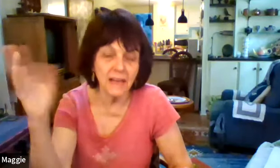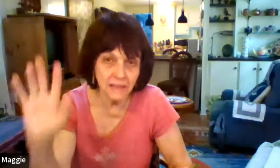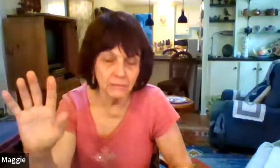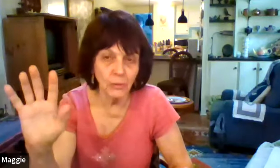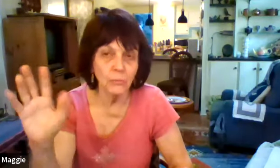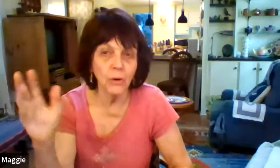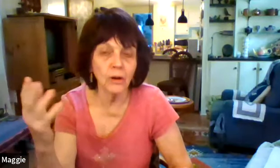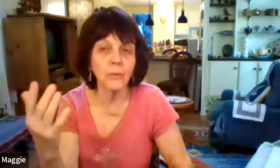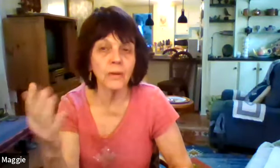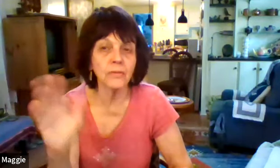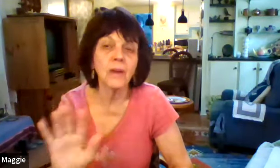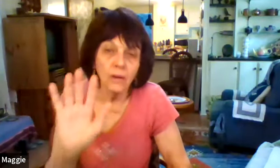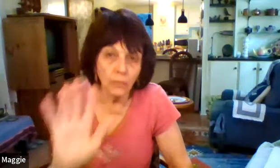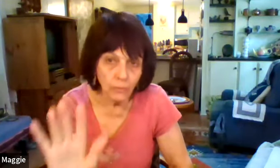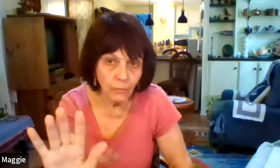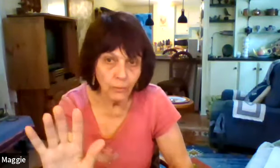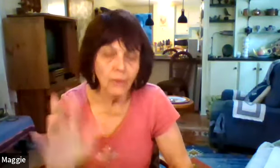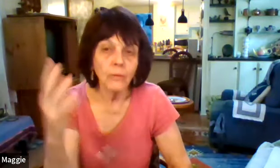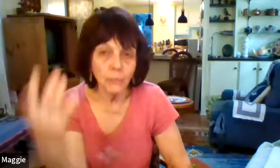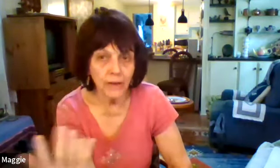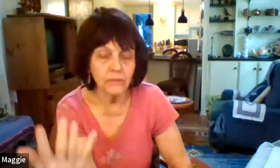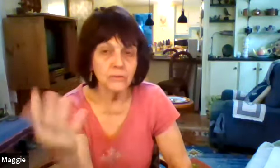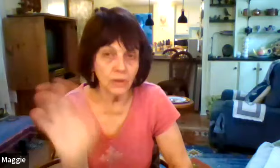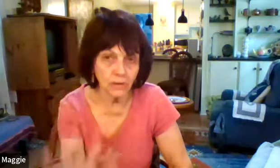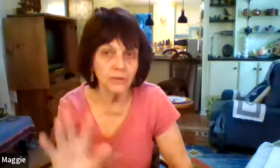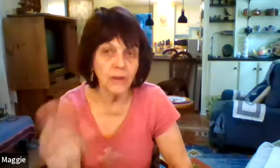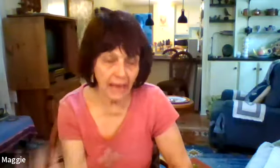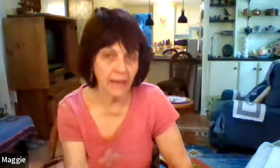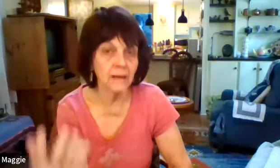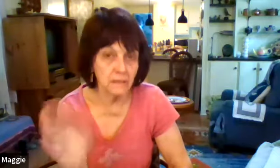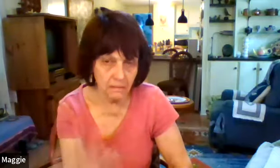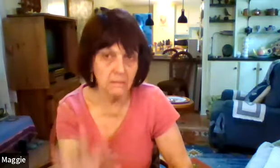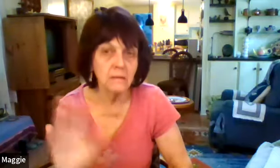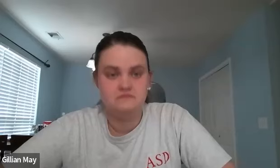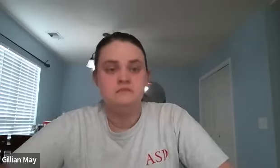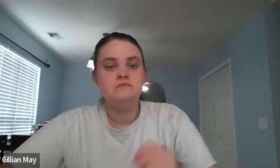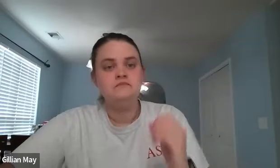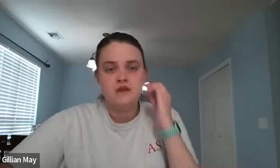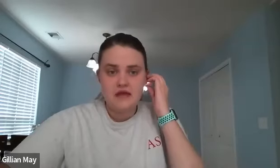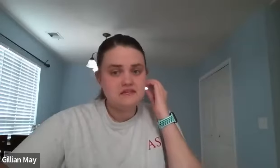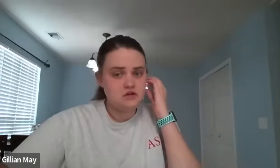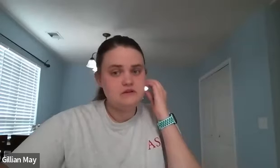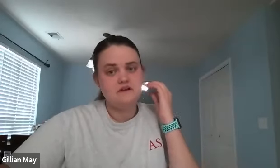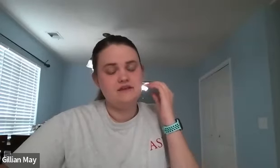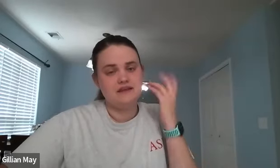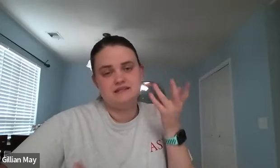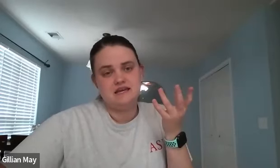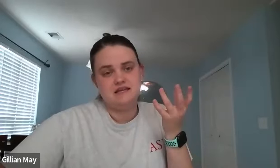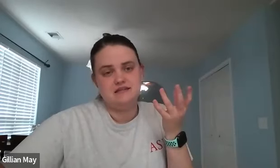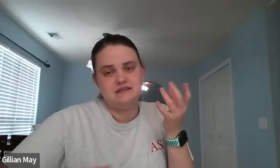need more work with when you turn your hand? And that's totally fine. Like I said, this,